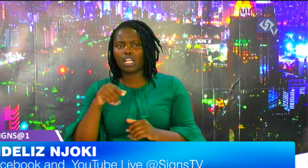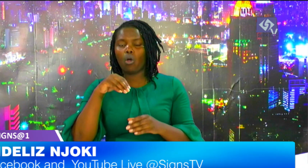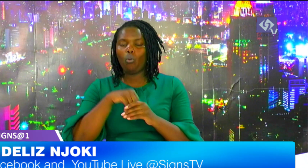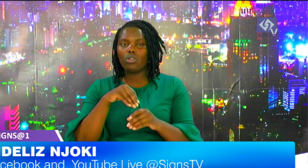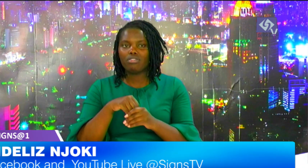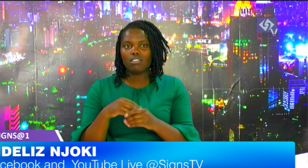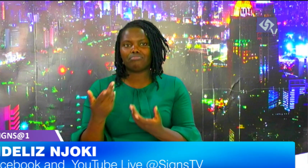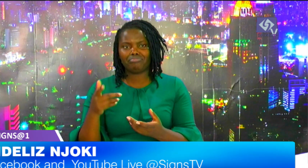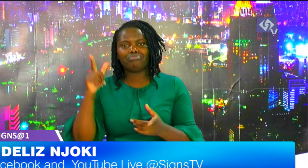households